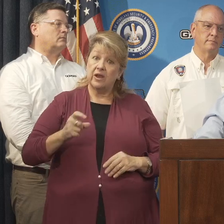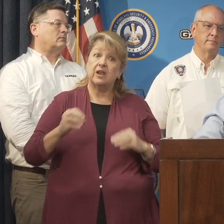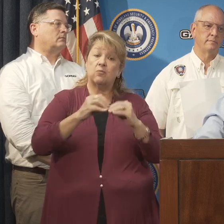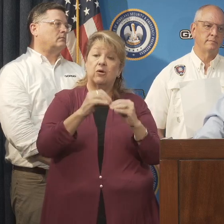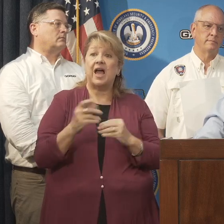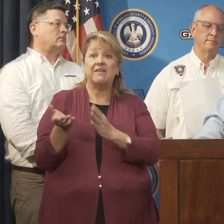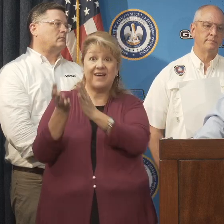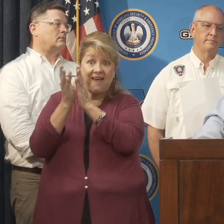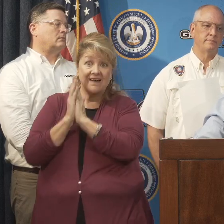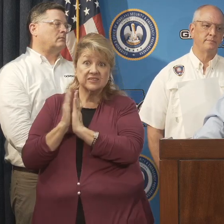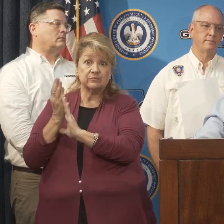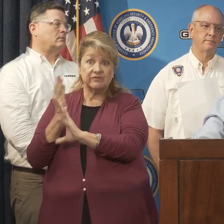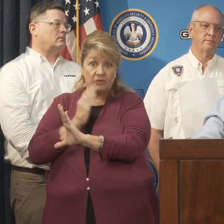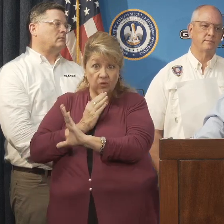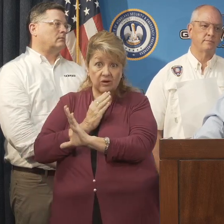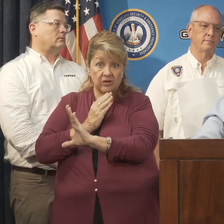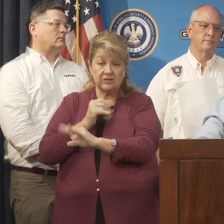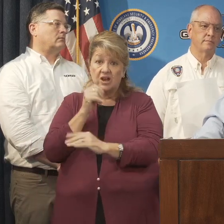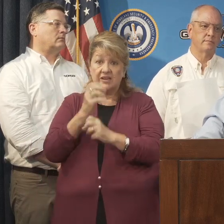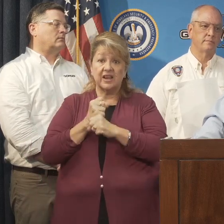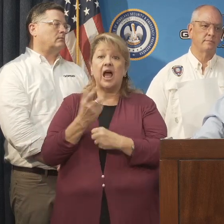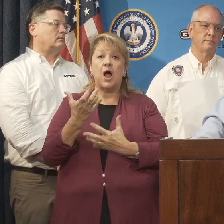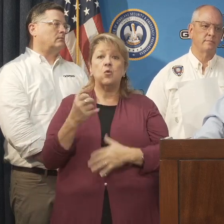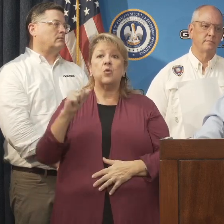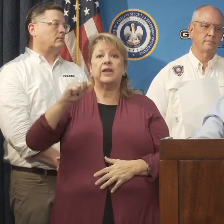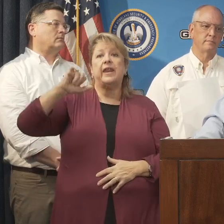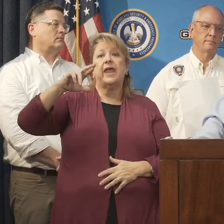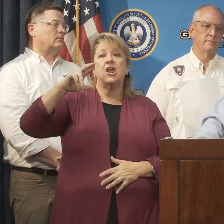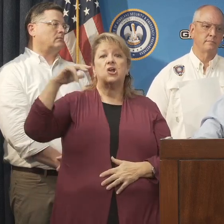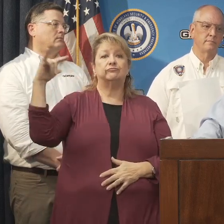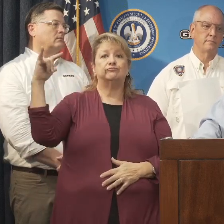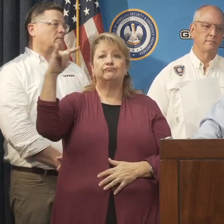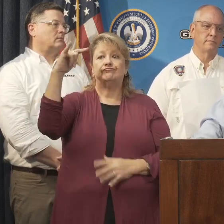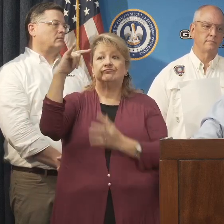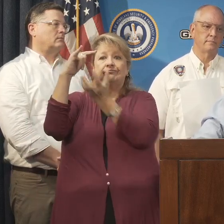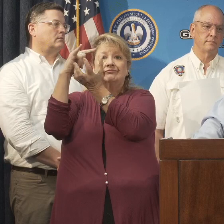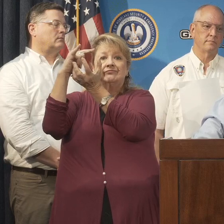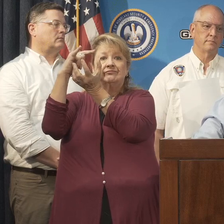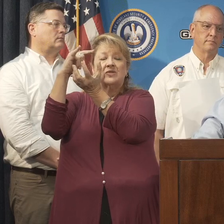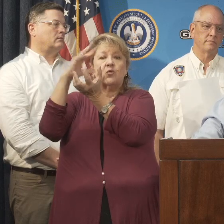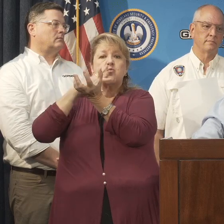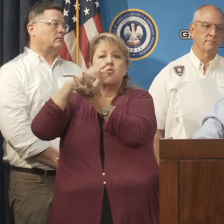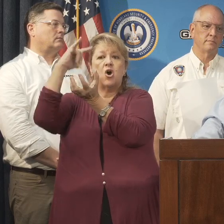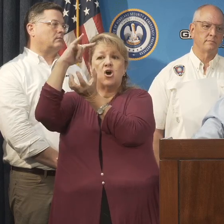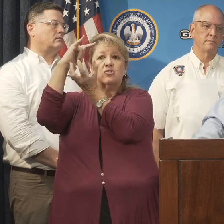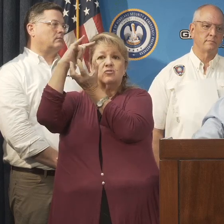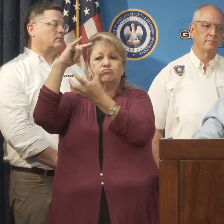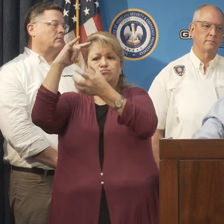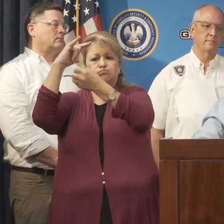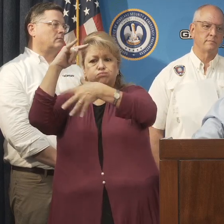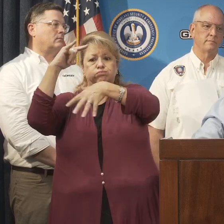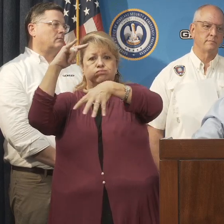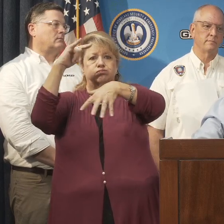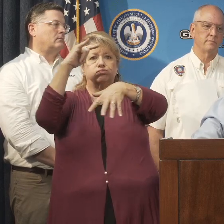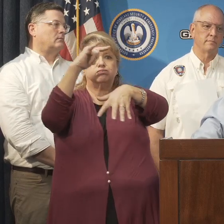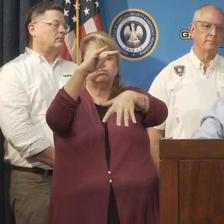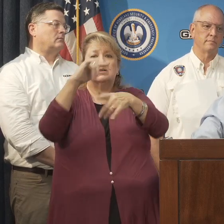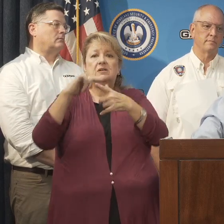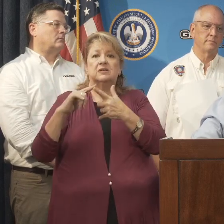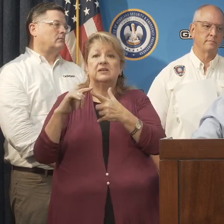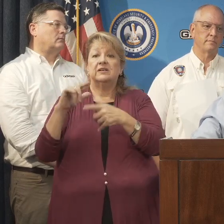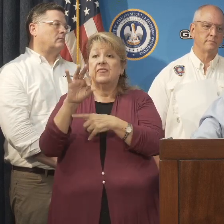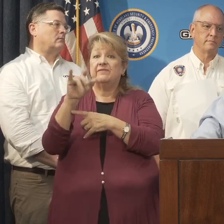yet received, but I'm going to ask for air tankers that will be part of our aviation fleet, as well as additional dozers, additional